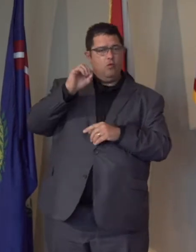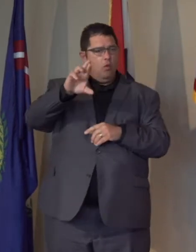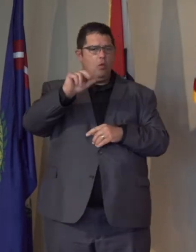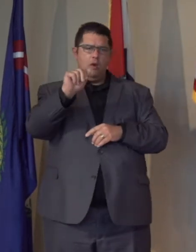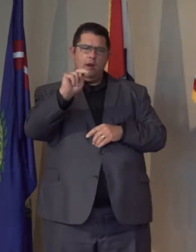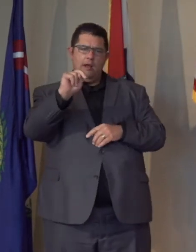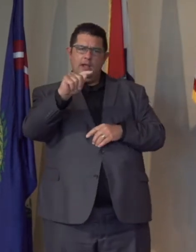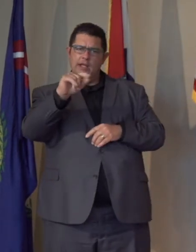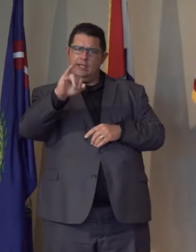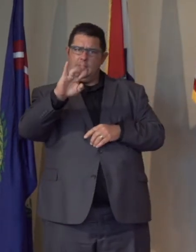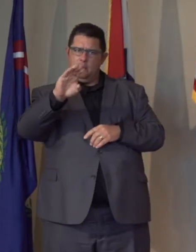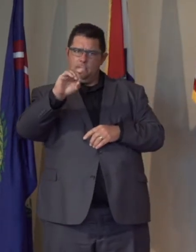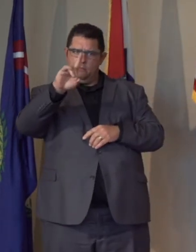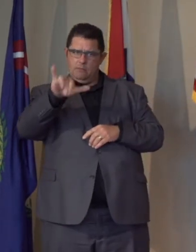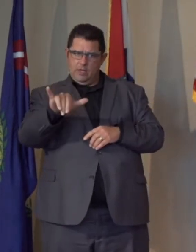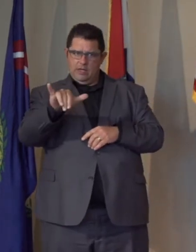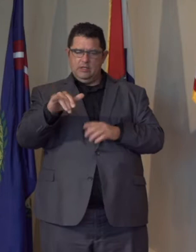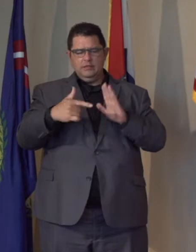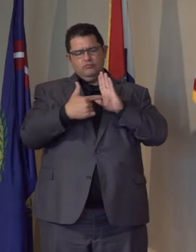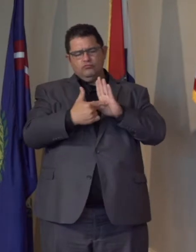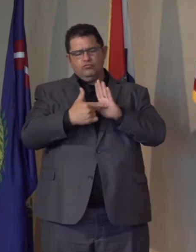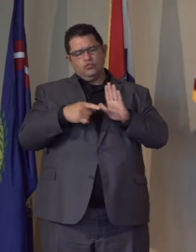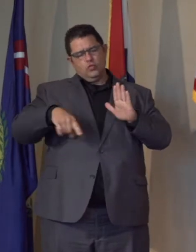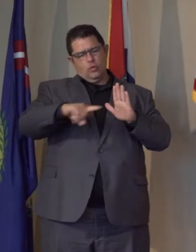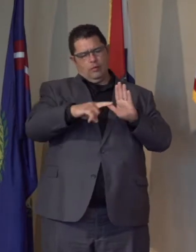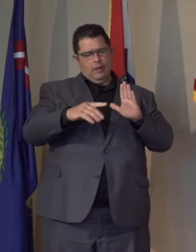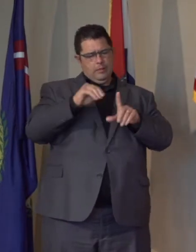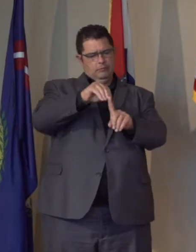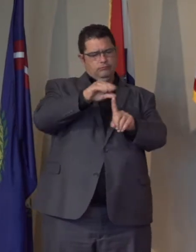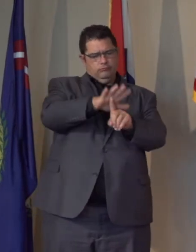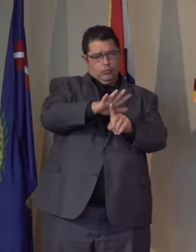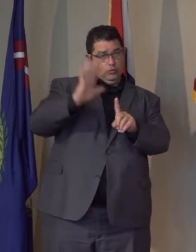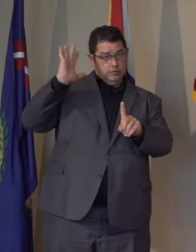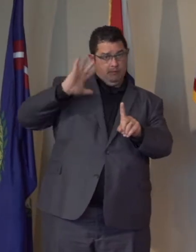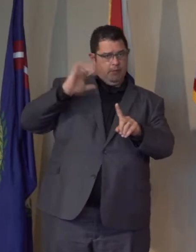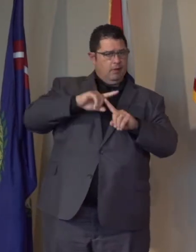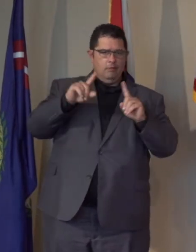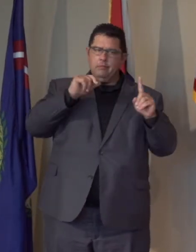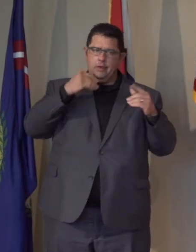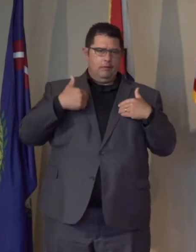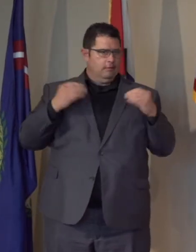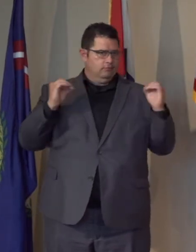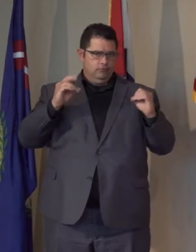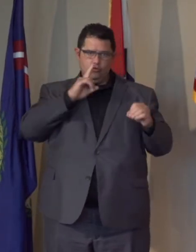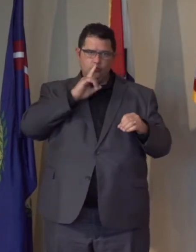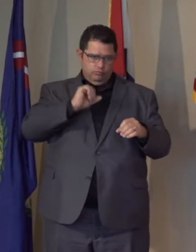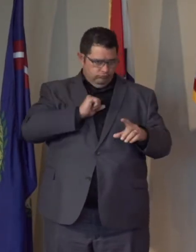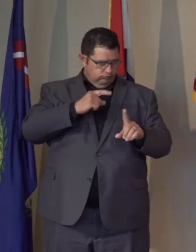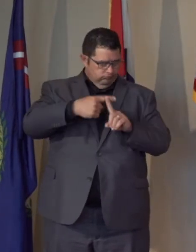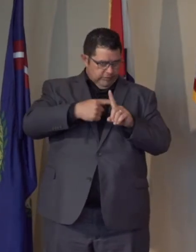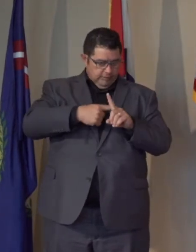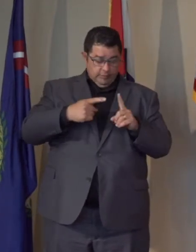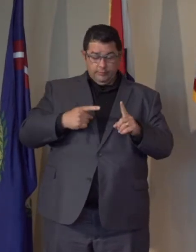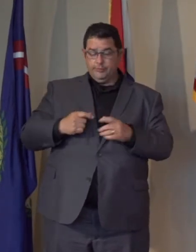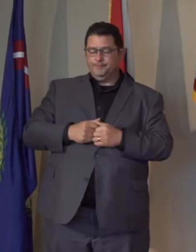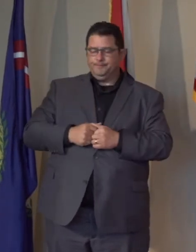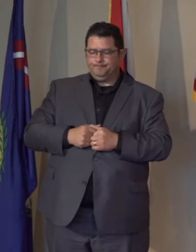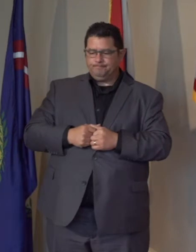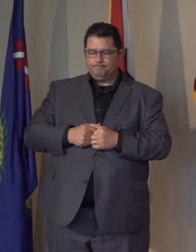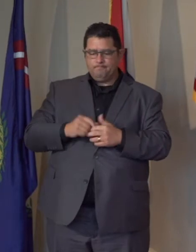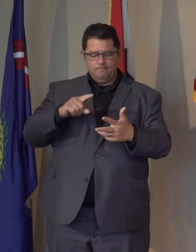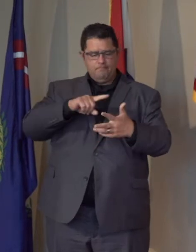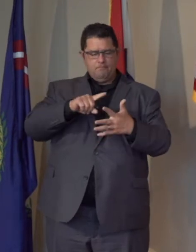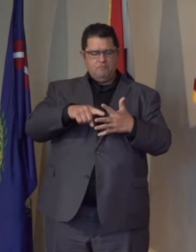determine whether or not they may have been exposed in the past without having symptoms. Transportation to and from a testing location will